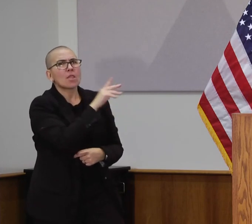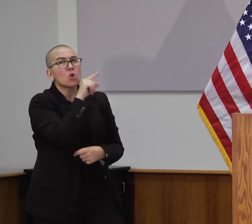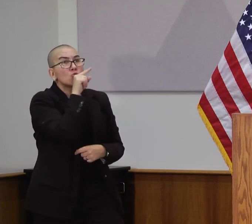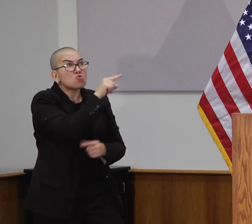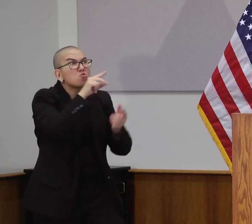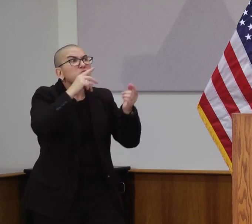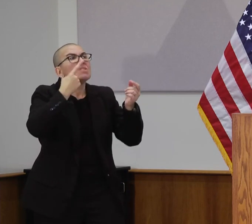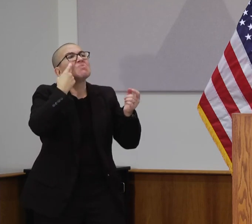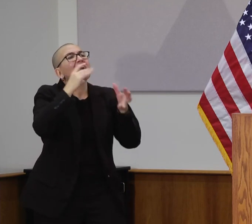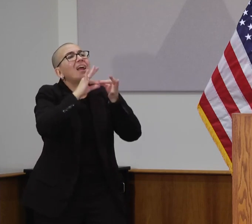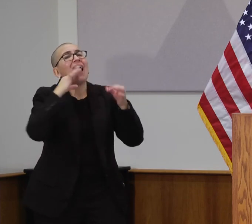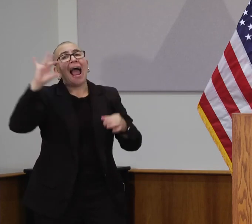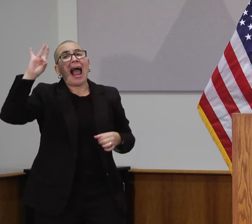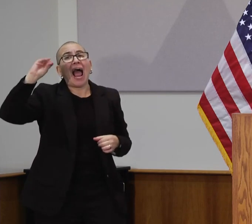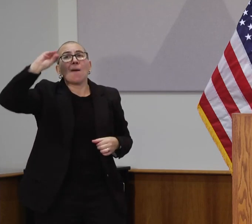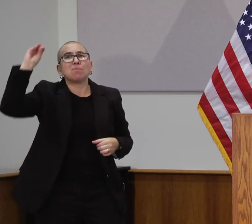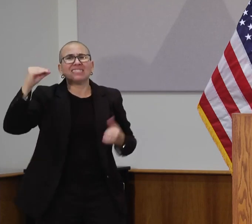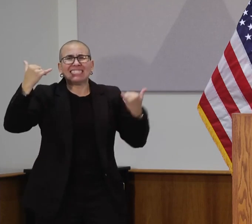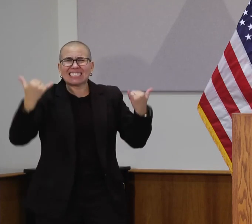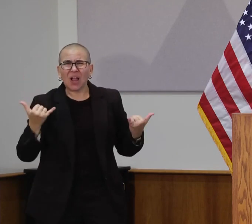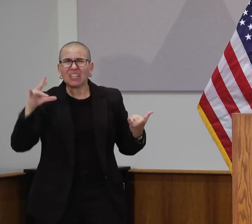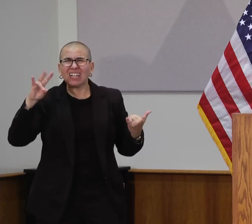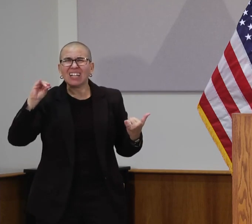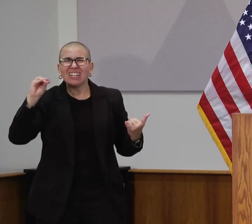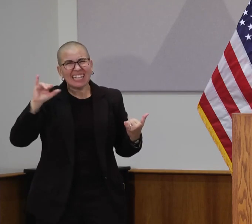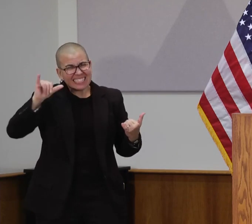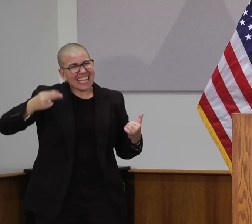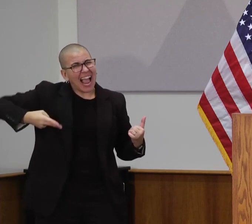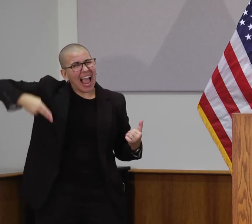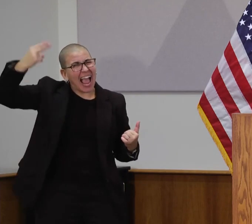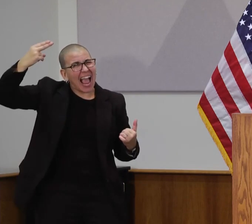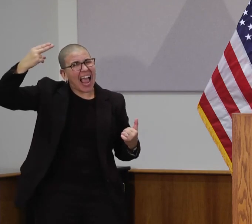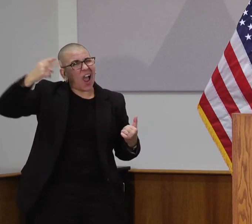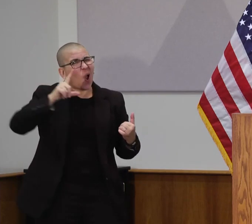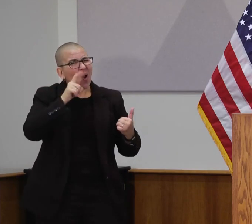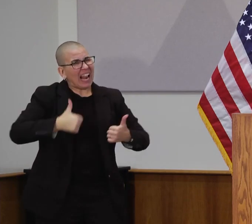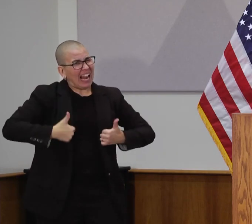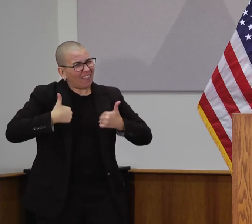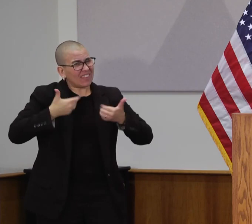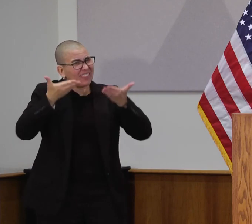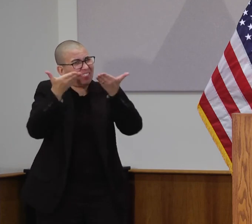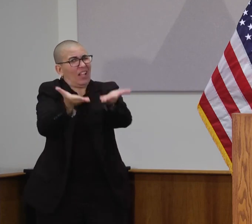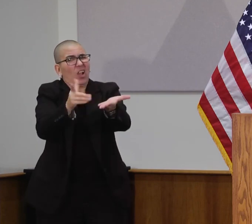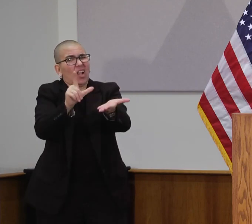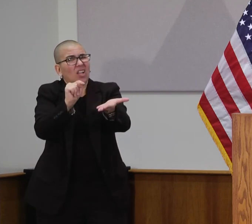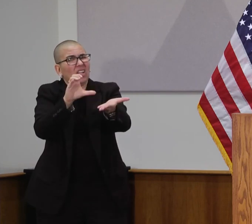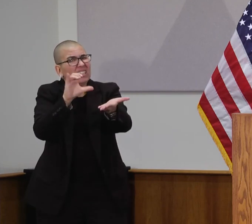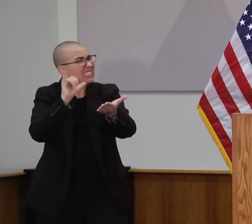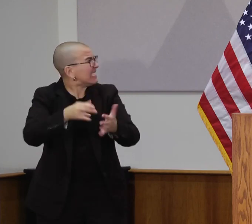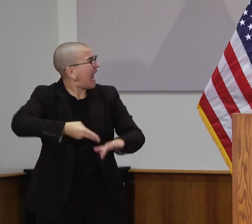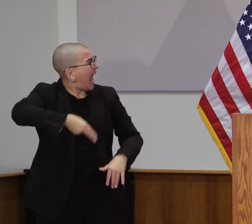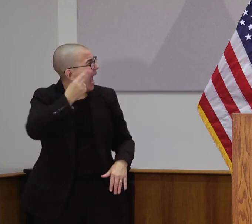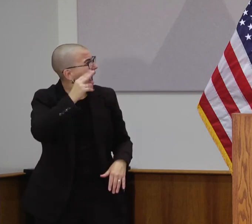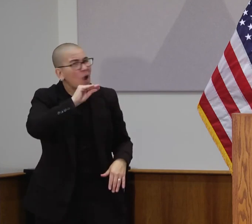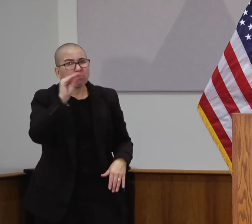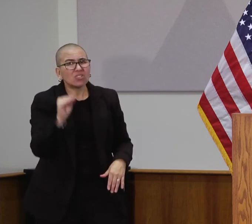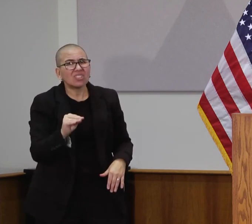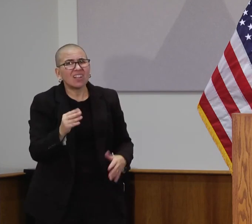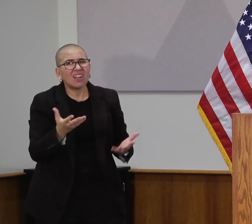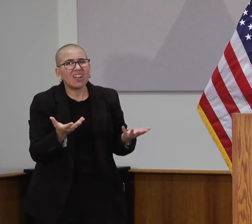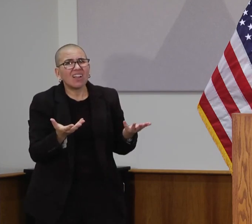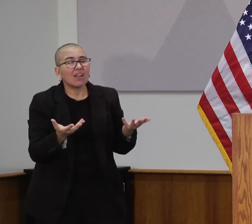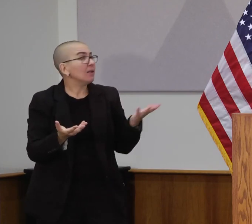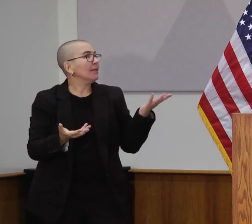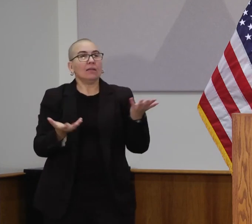Unacceptably high for people who have loved ones in long-term care? Well, I don't know what the right number would be. It's just as